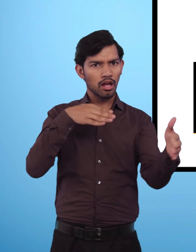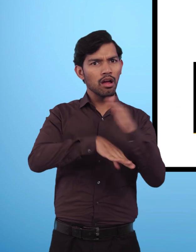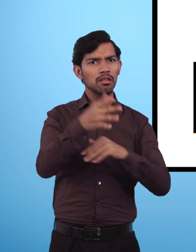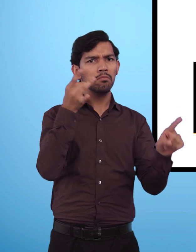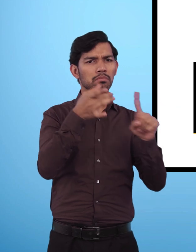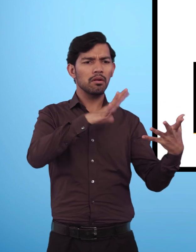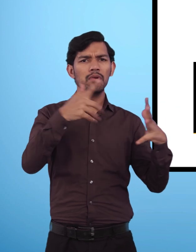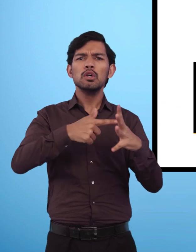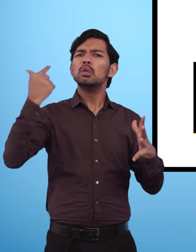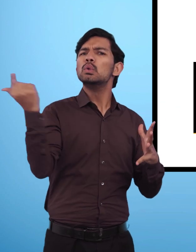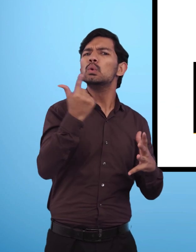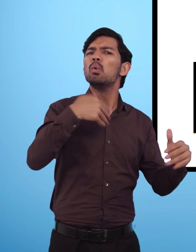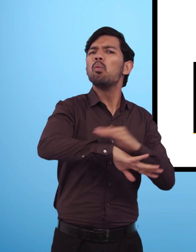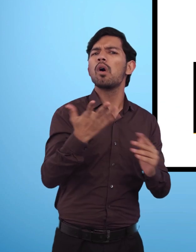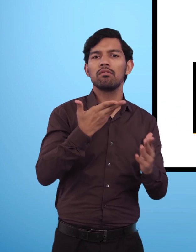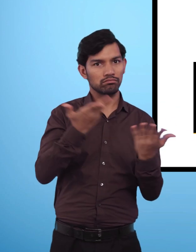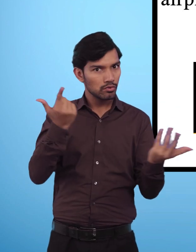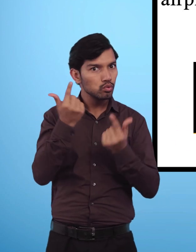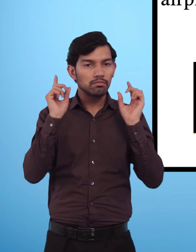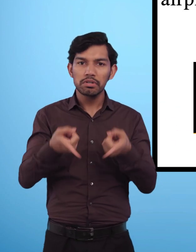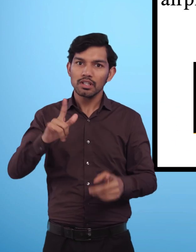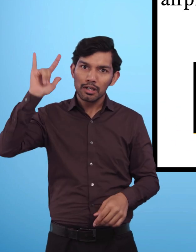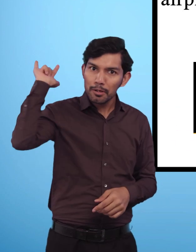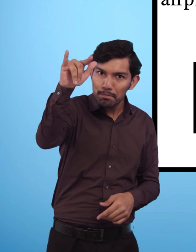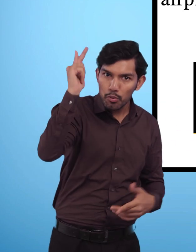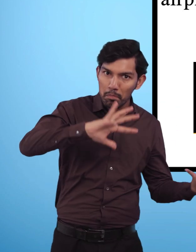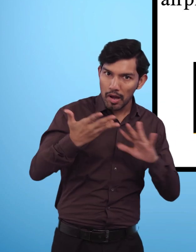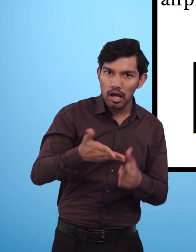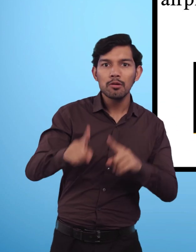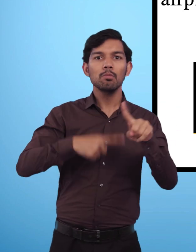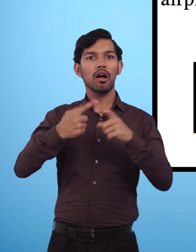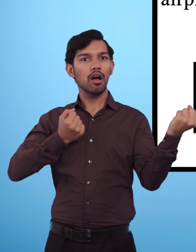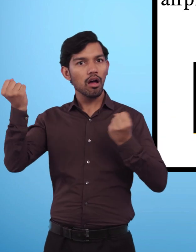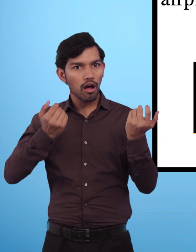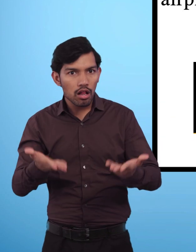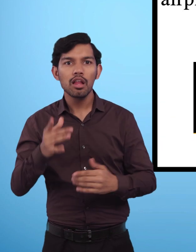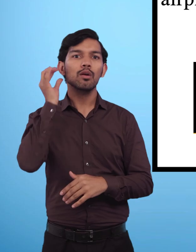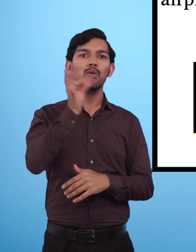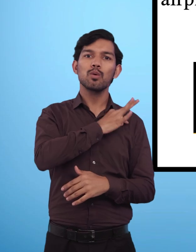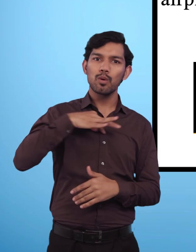Minerals are used in the manufacturing of planes, cars,